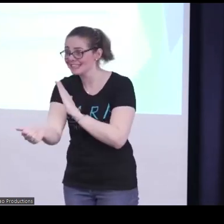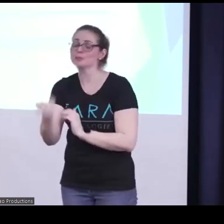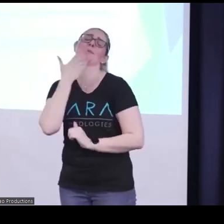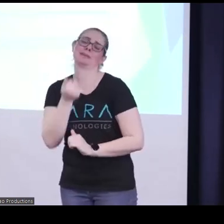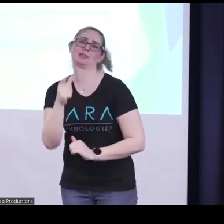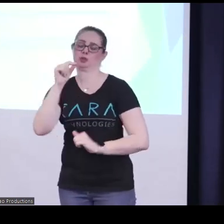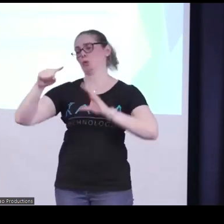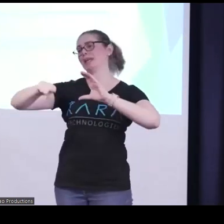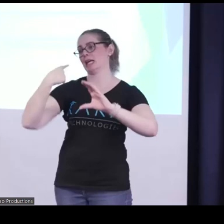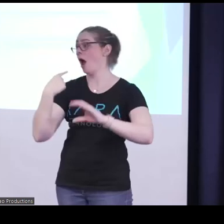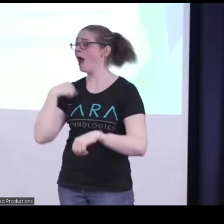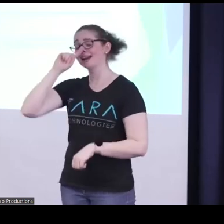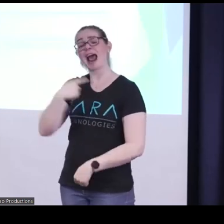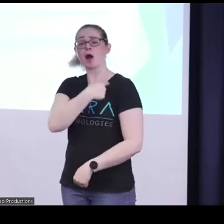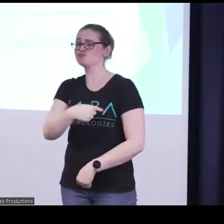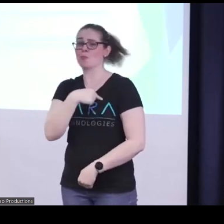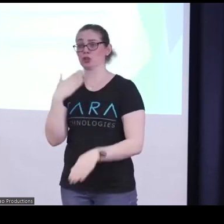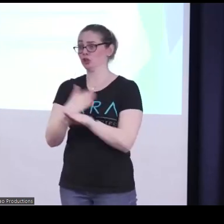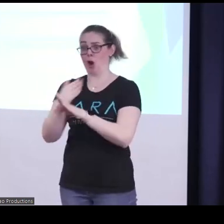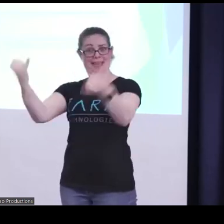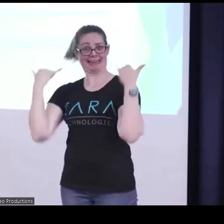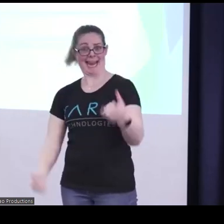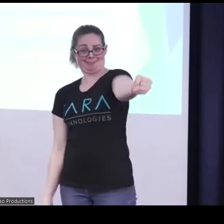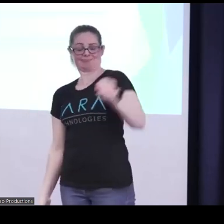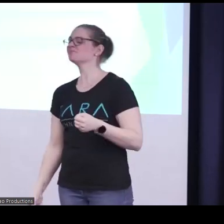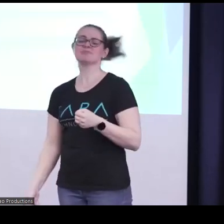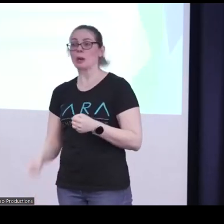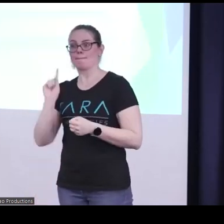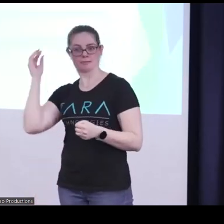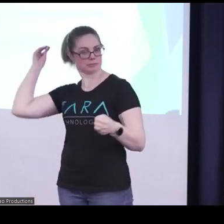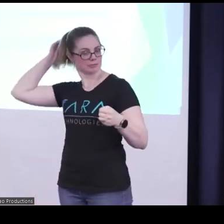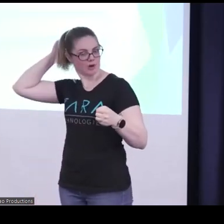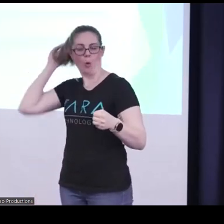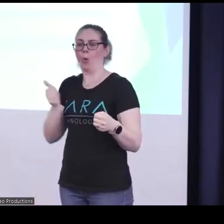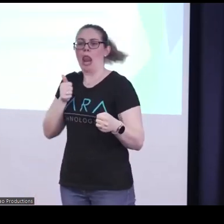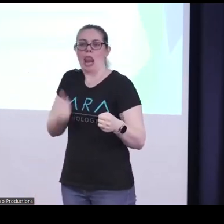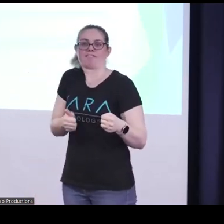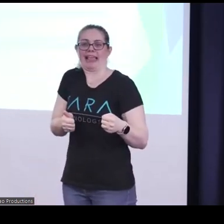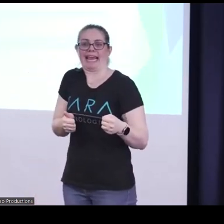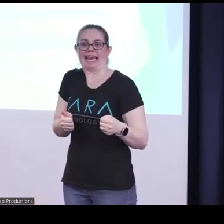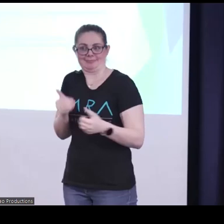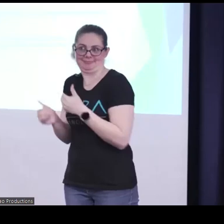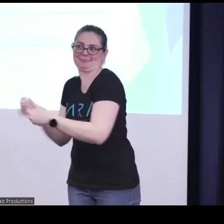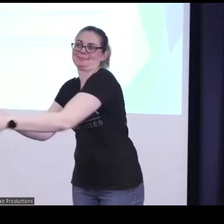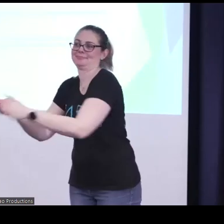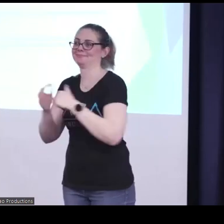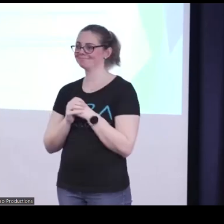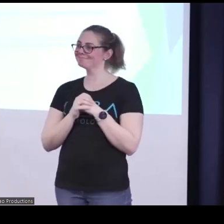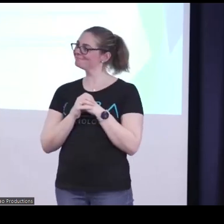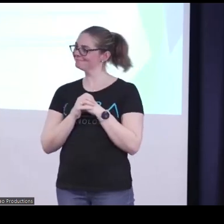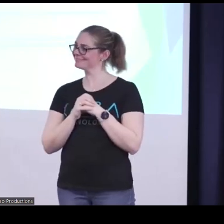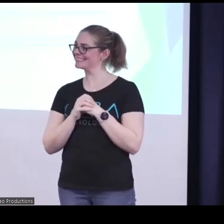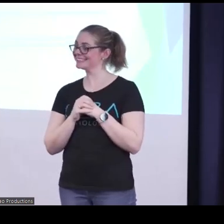people. So if you've got the skills and the interest, then please do email me. I can't promise you a job right now, but we will certainly be keeping you in